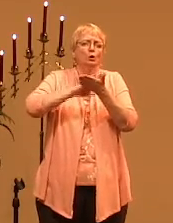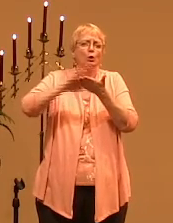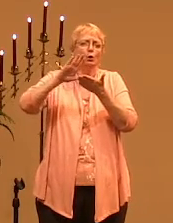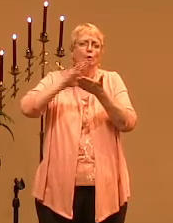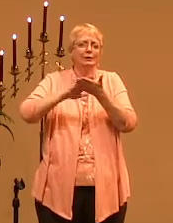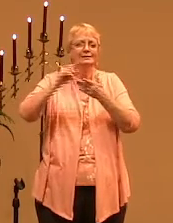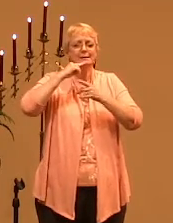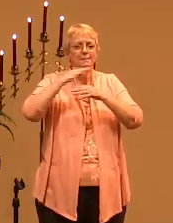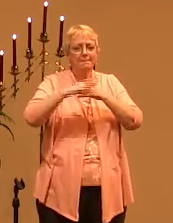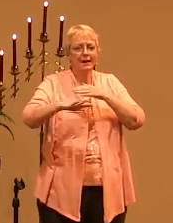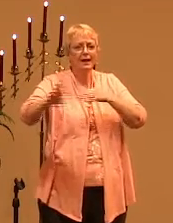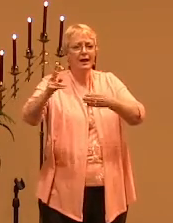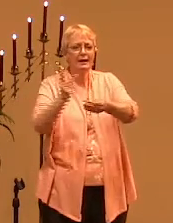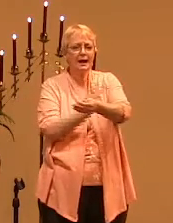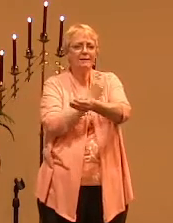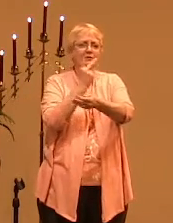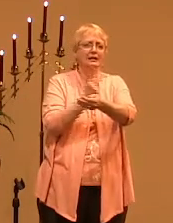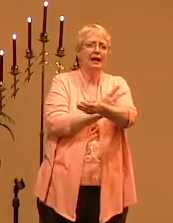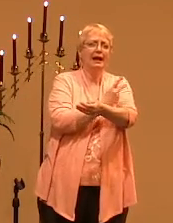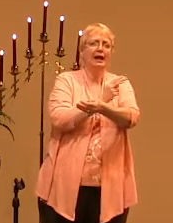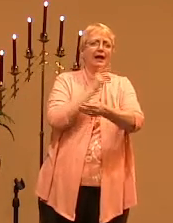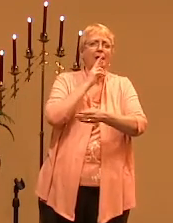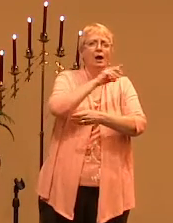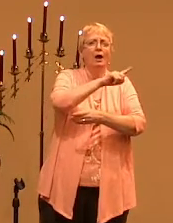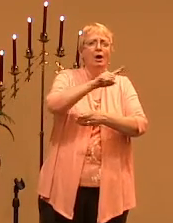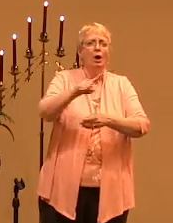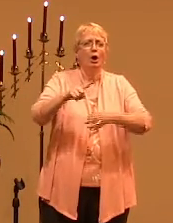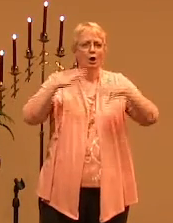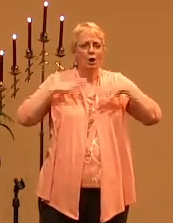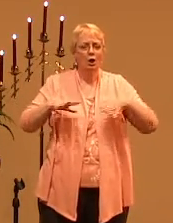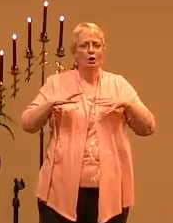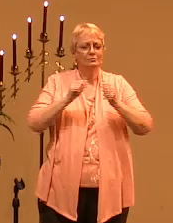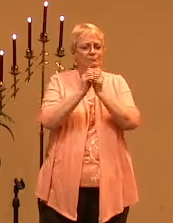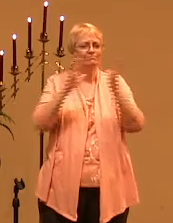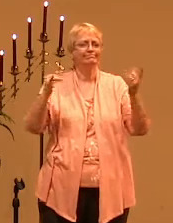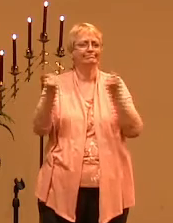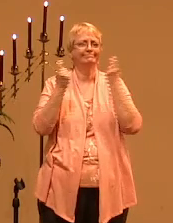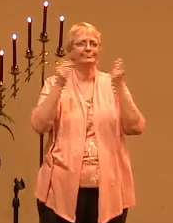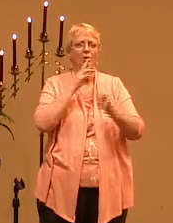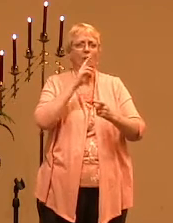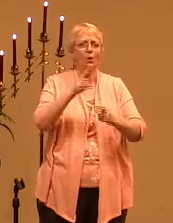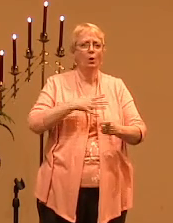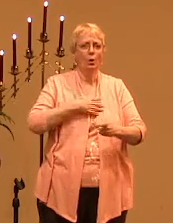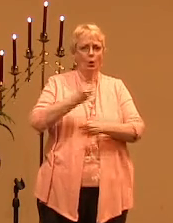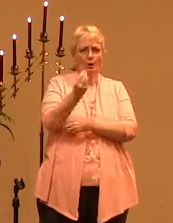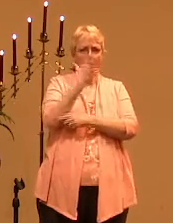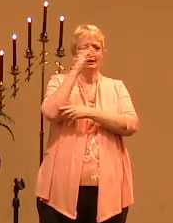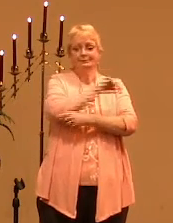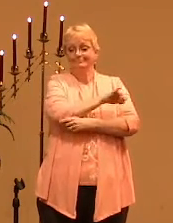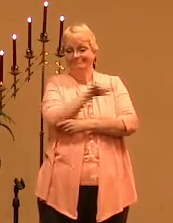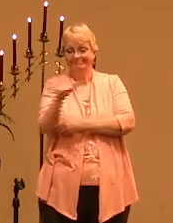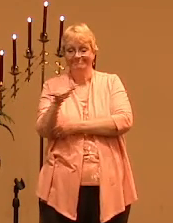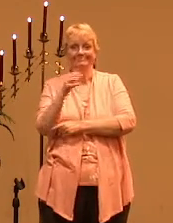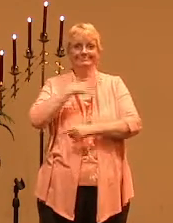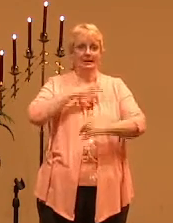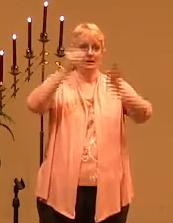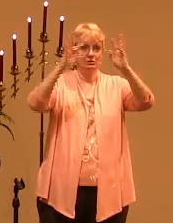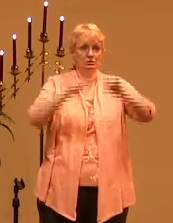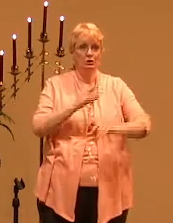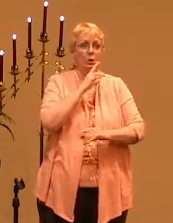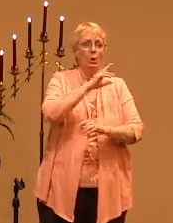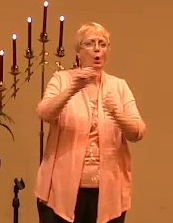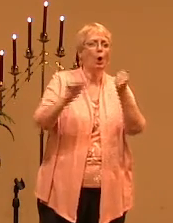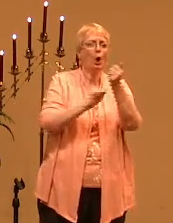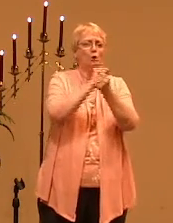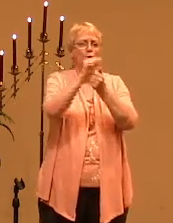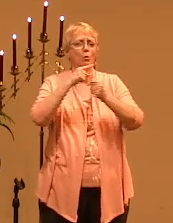the soul-cleansing blood of the Lamb? Are your garments spotless? Are they white as